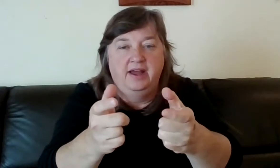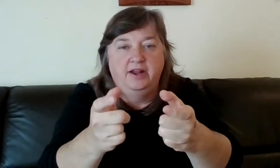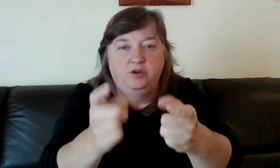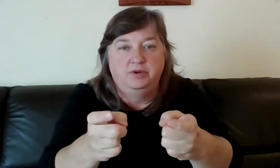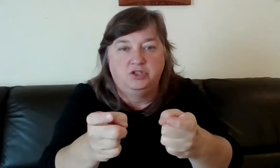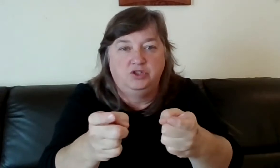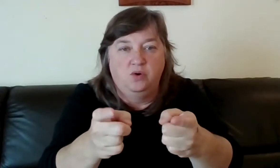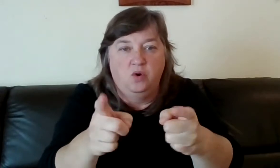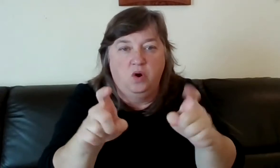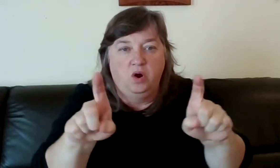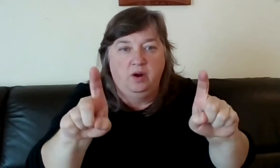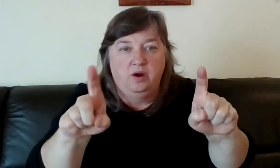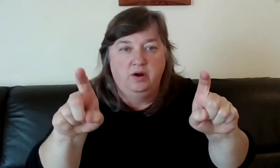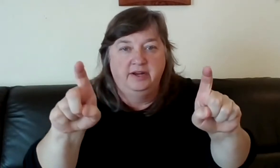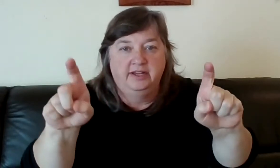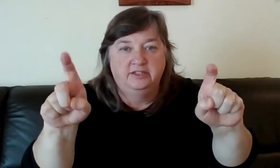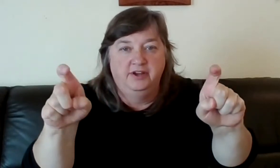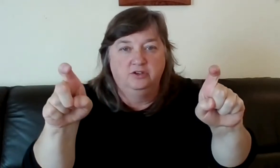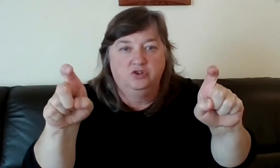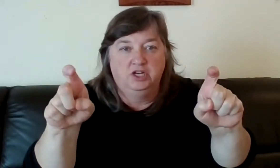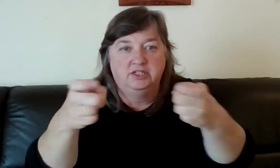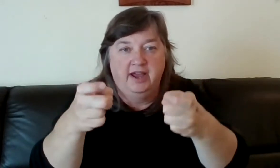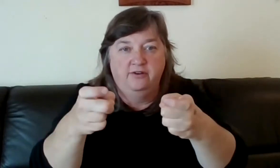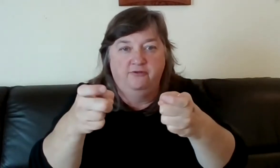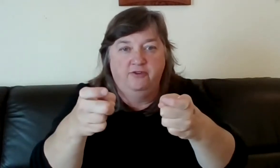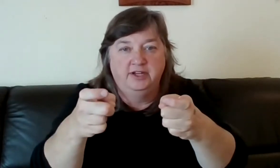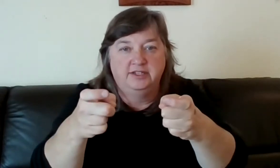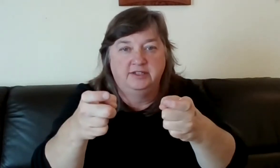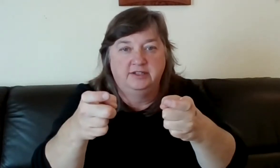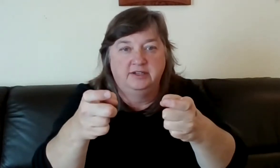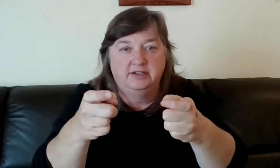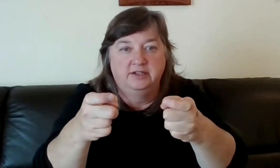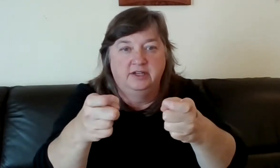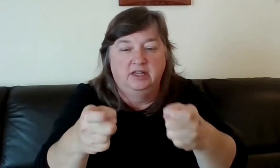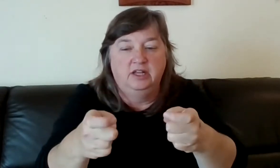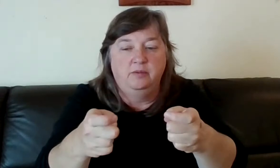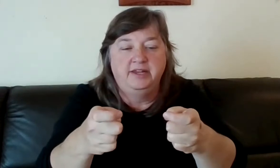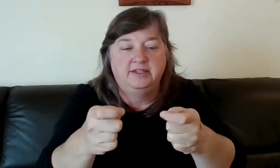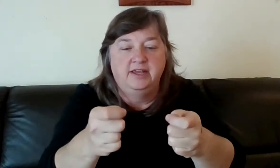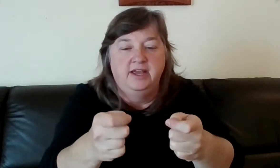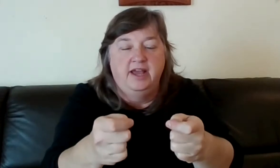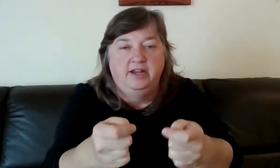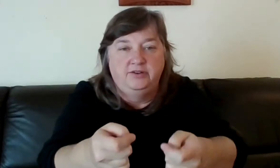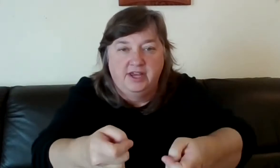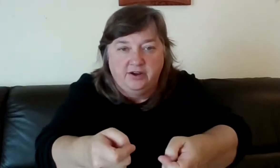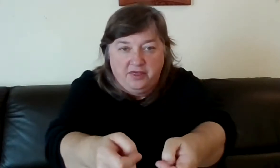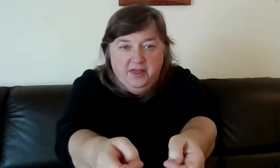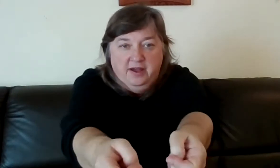and you put your index fingers crooked out in front a little bit, and you take your